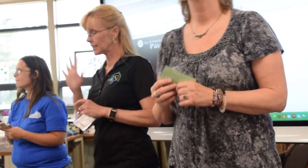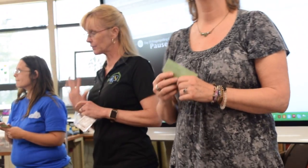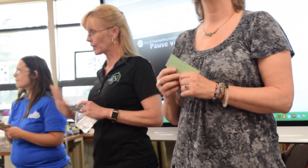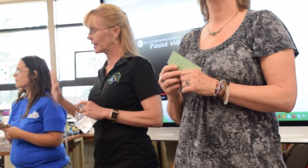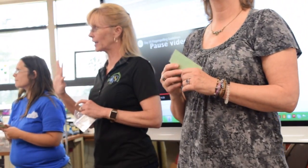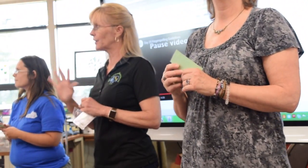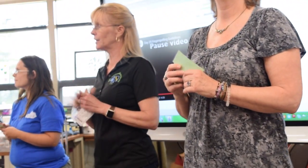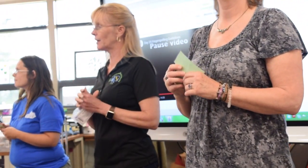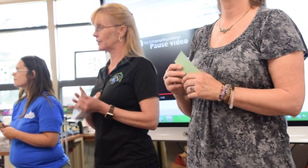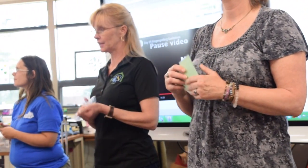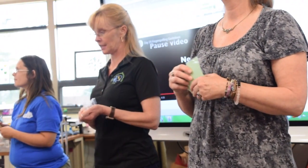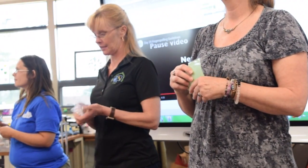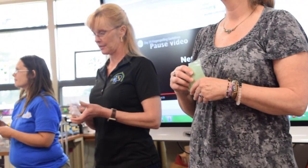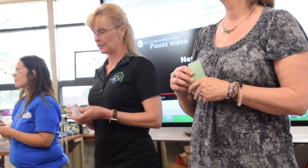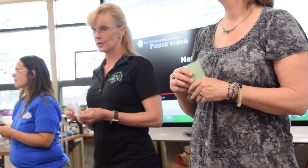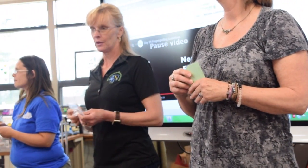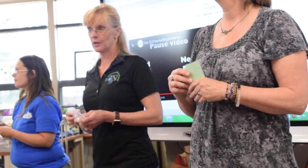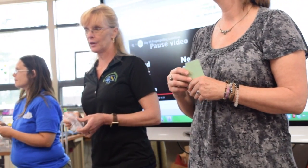the right area and everything. Okay?